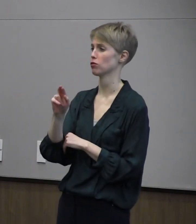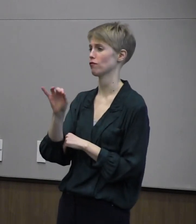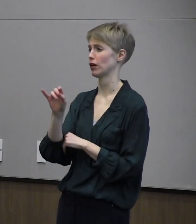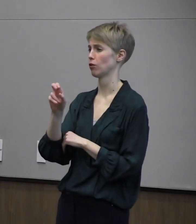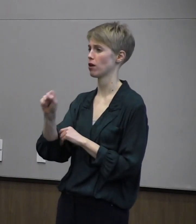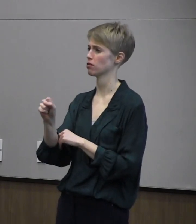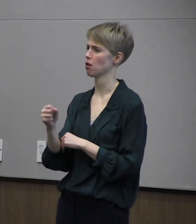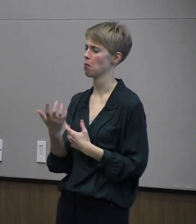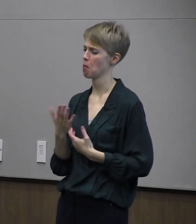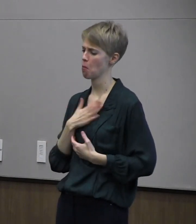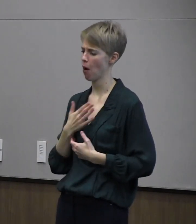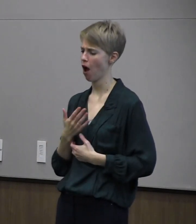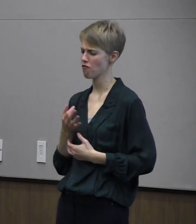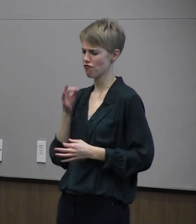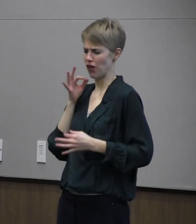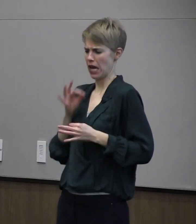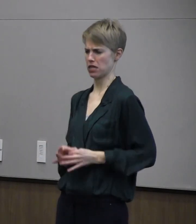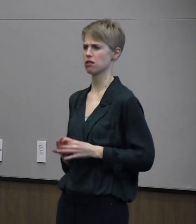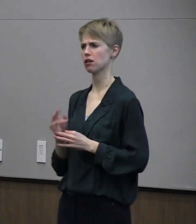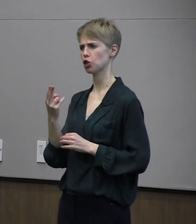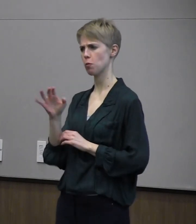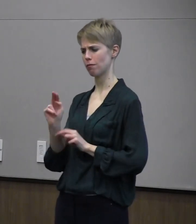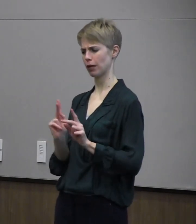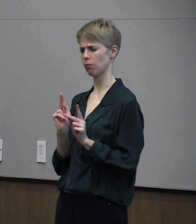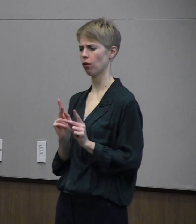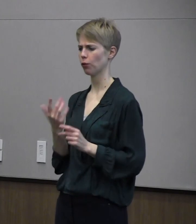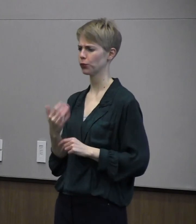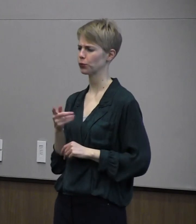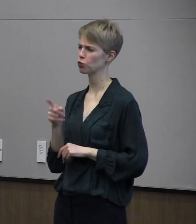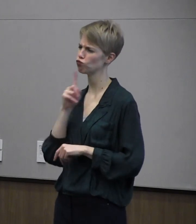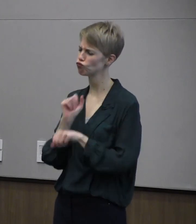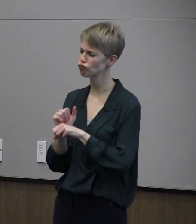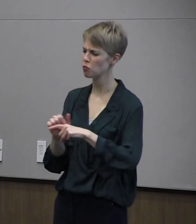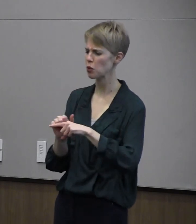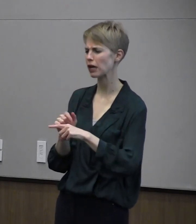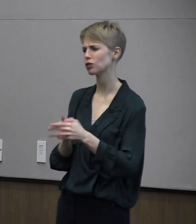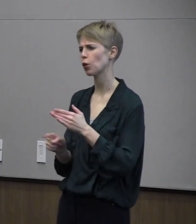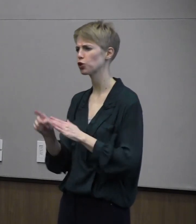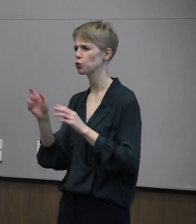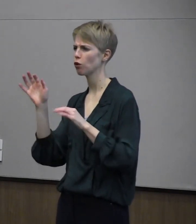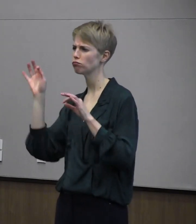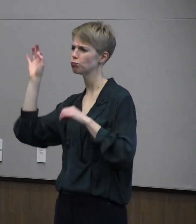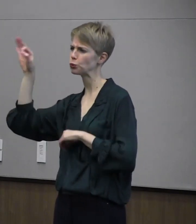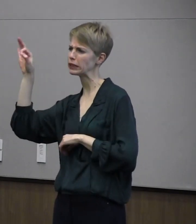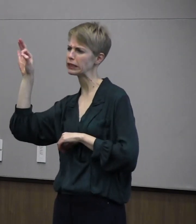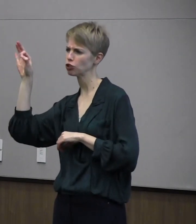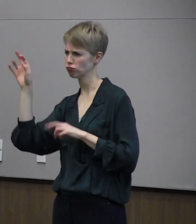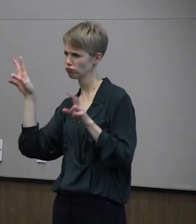my faith in humanity. You really practice what you preach. And that is why here